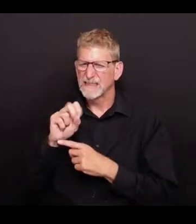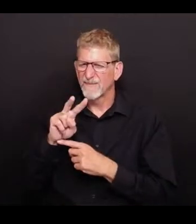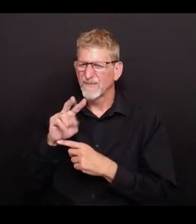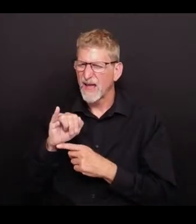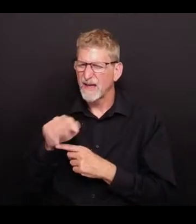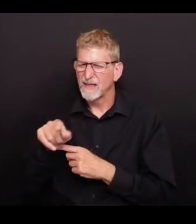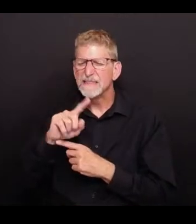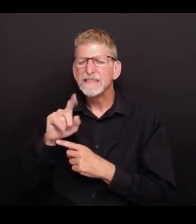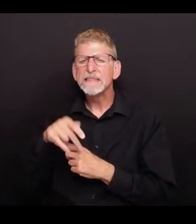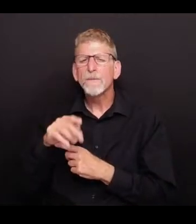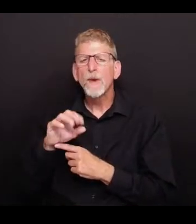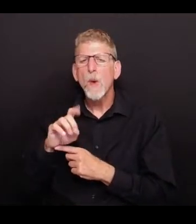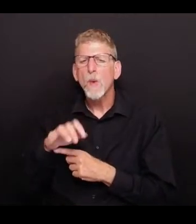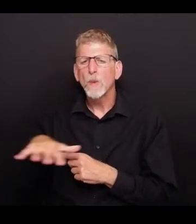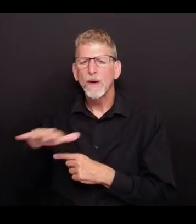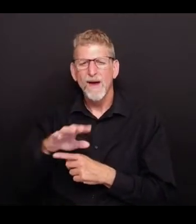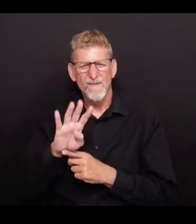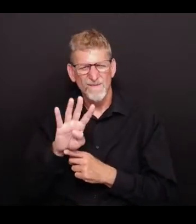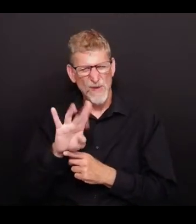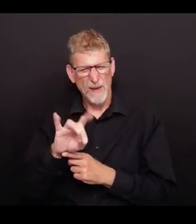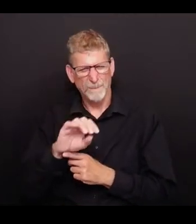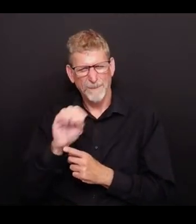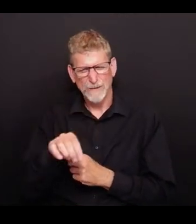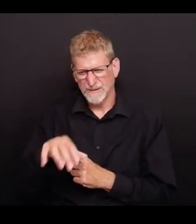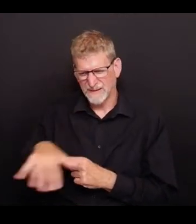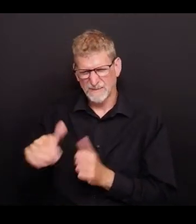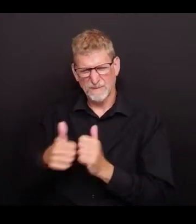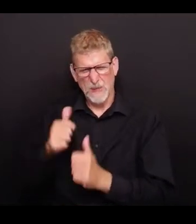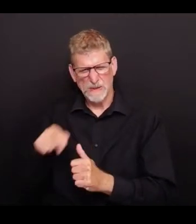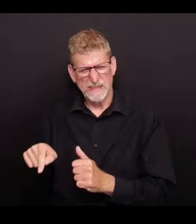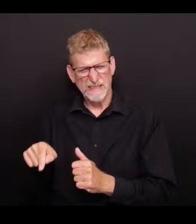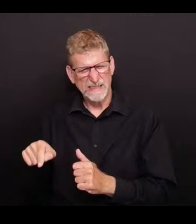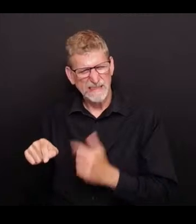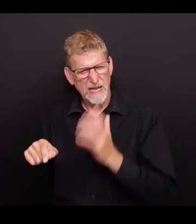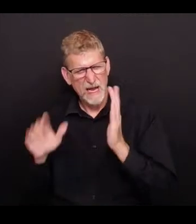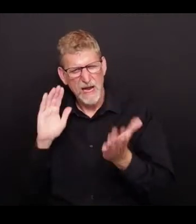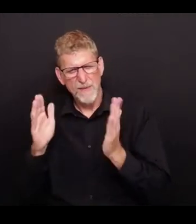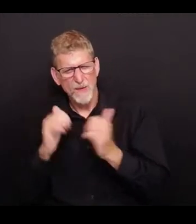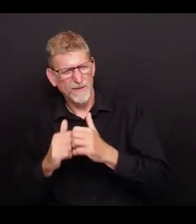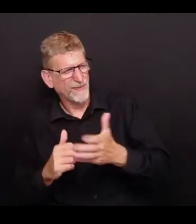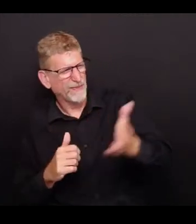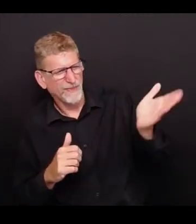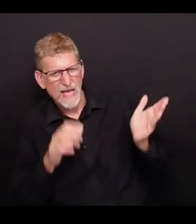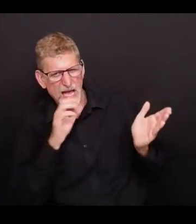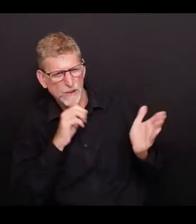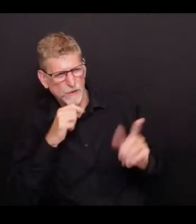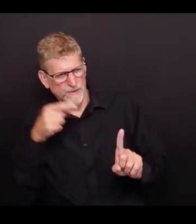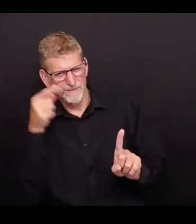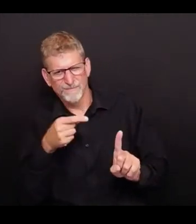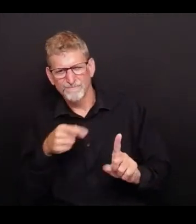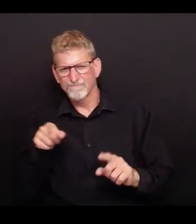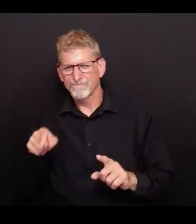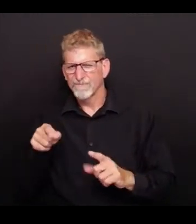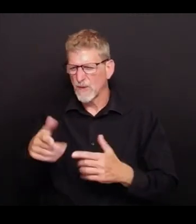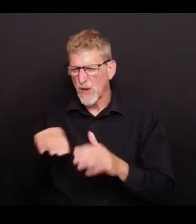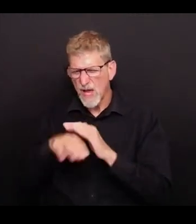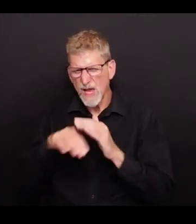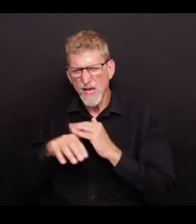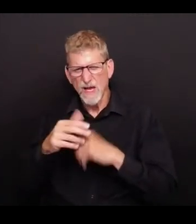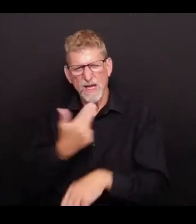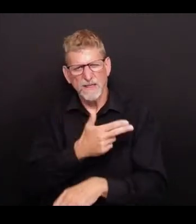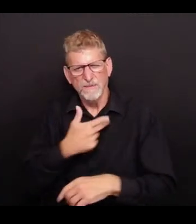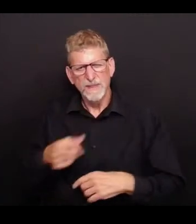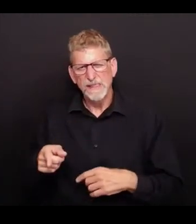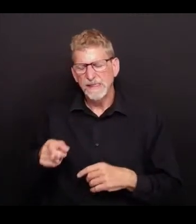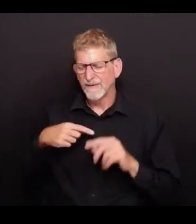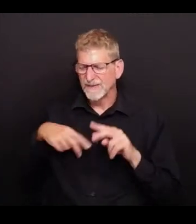Minnesota experiencing 42% of all COVID-19 hospitalizations to date in their age group. When looking at vaccine